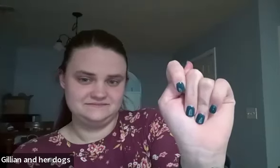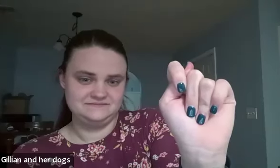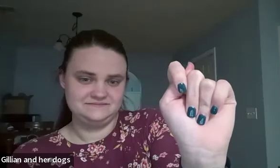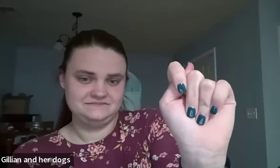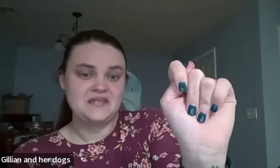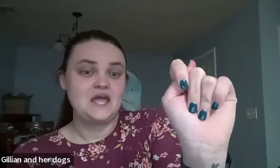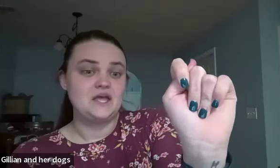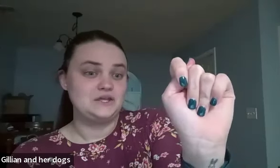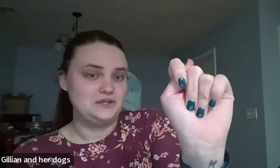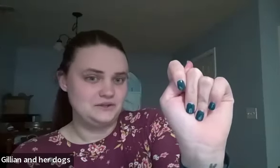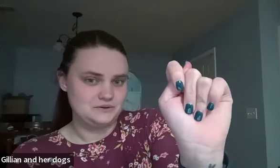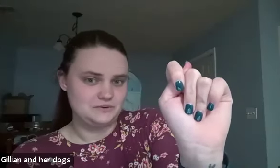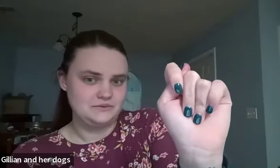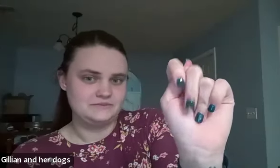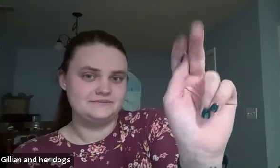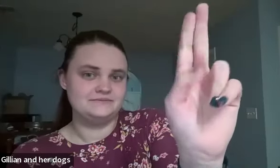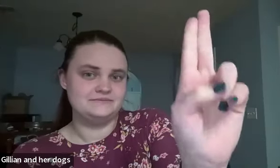mm-hmm, U,